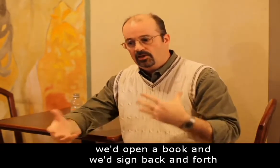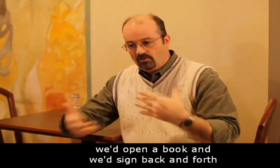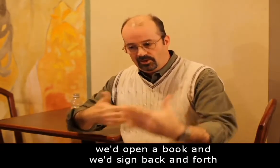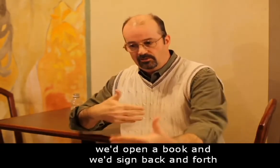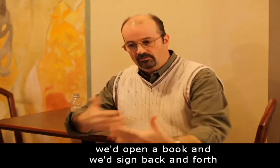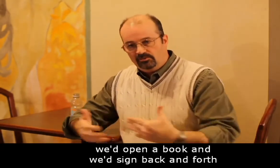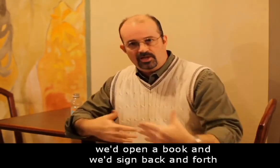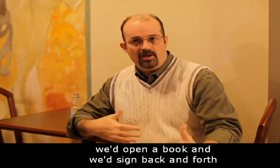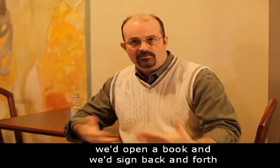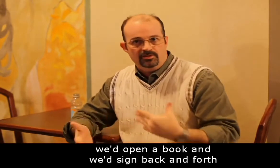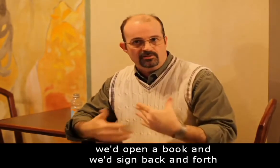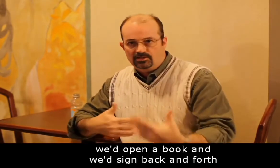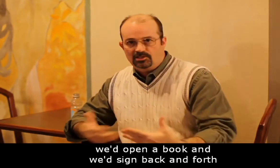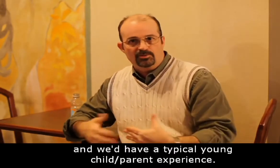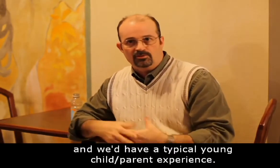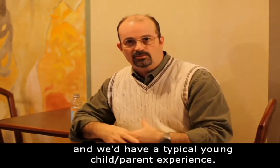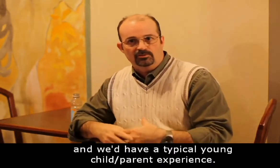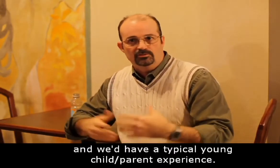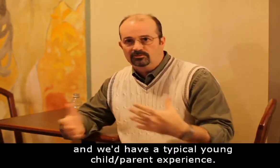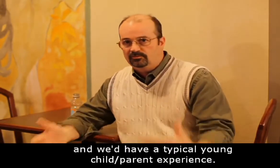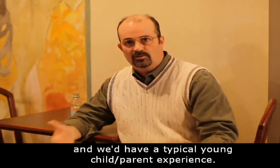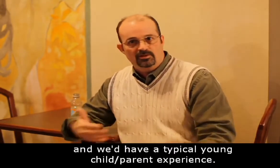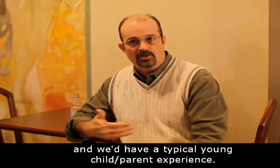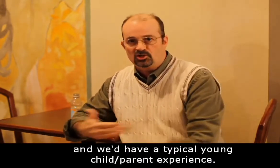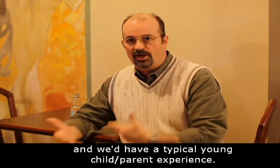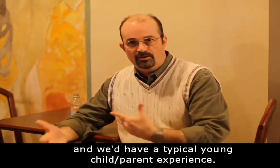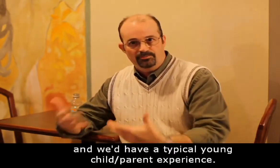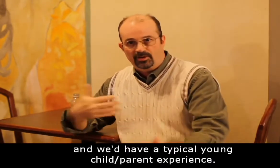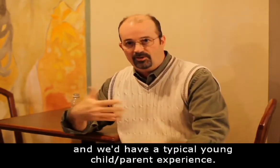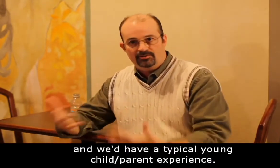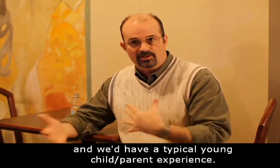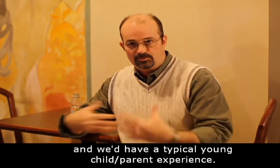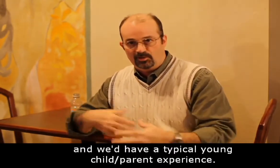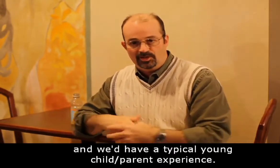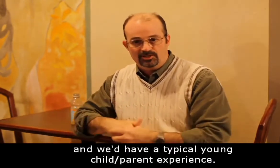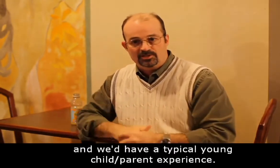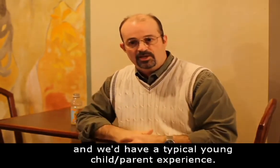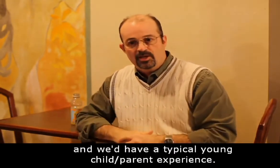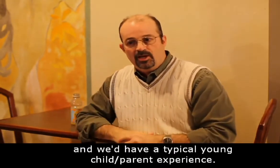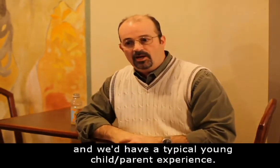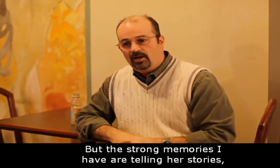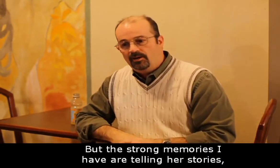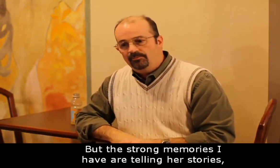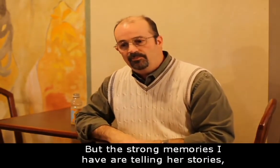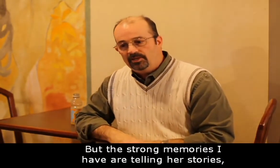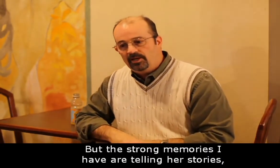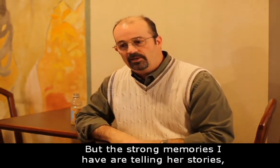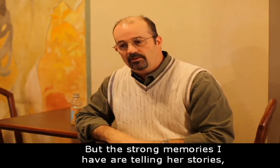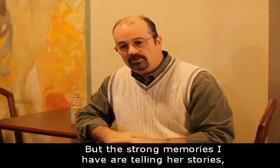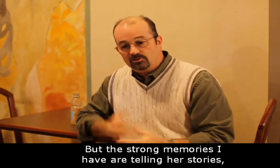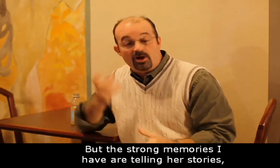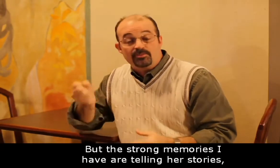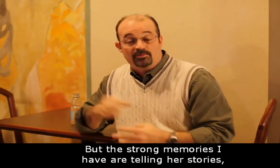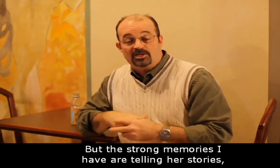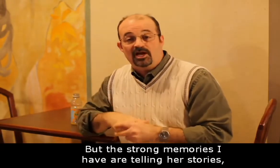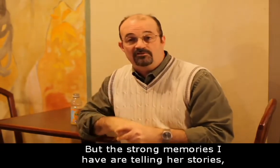we'd have a typical young child parent experience. The strong memories I have is sort